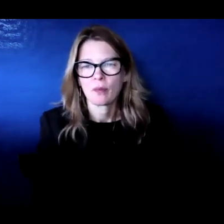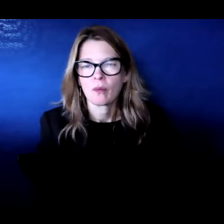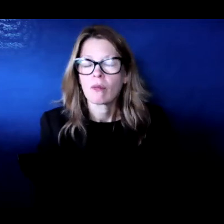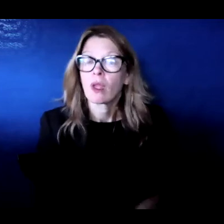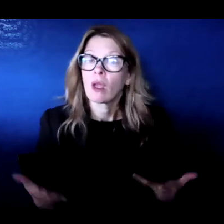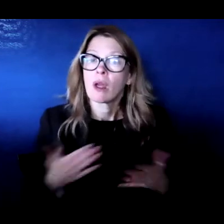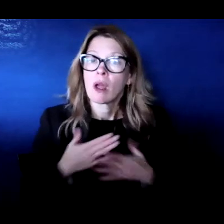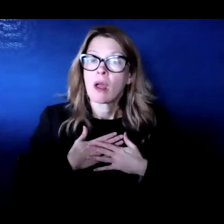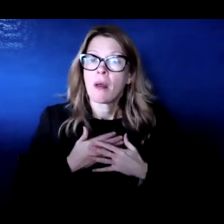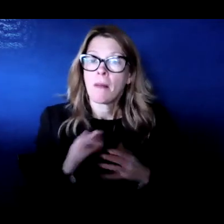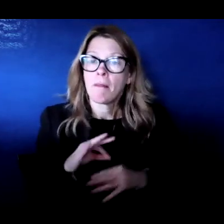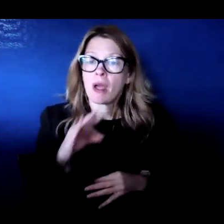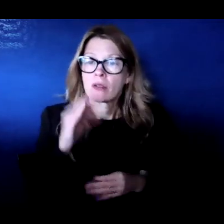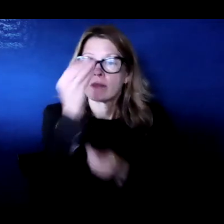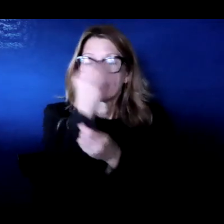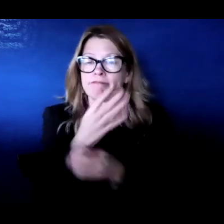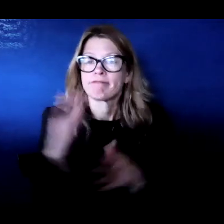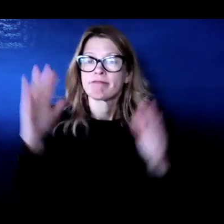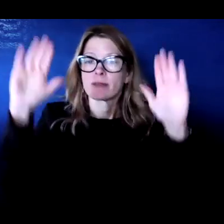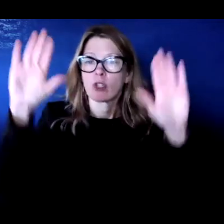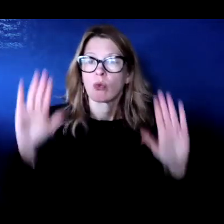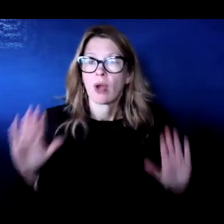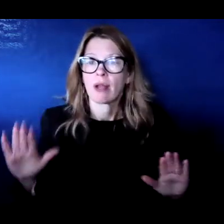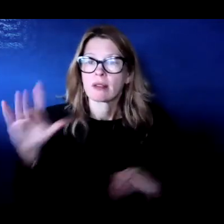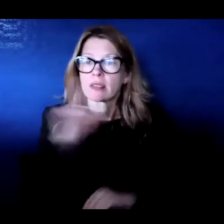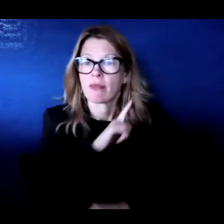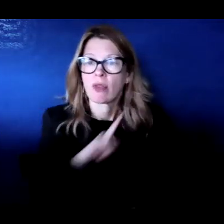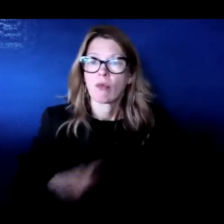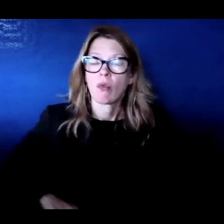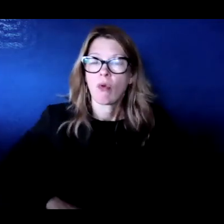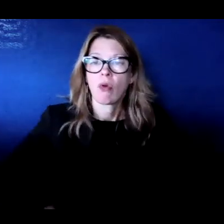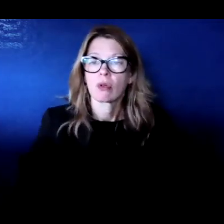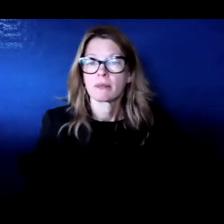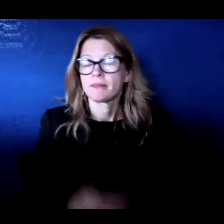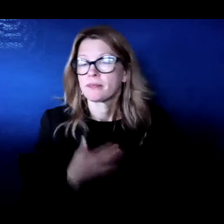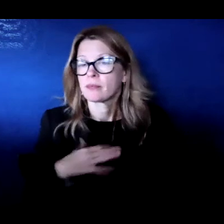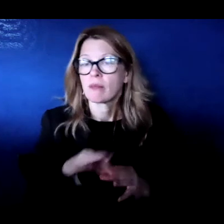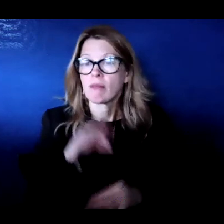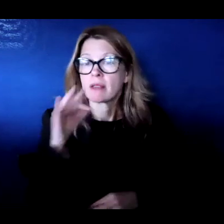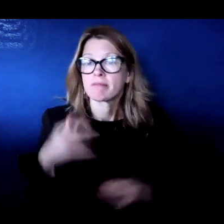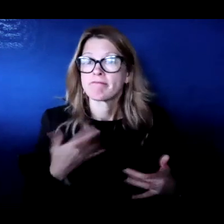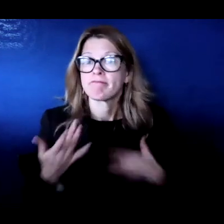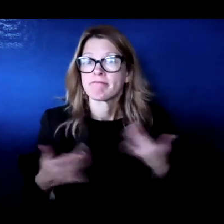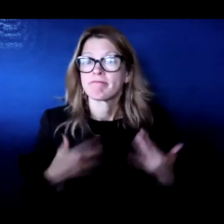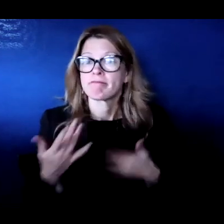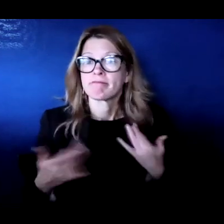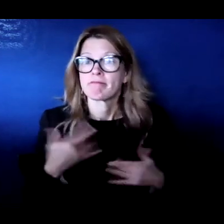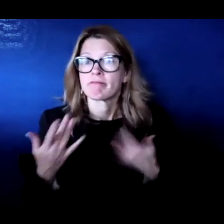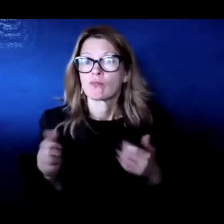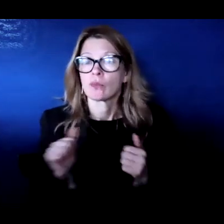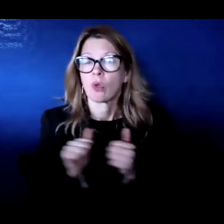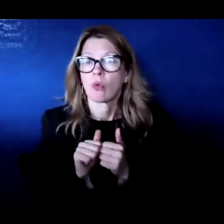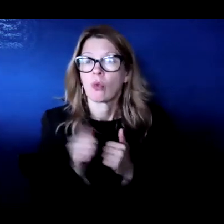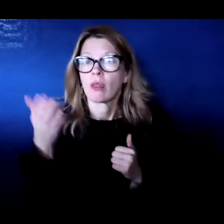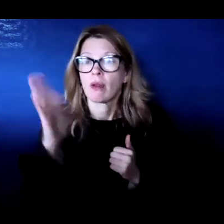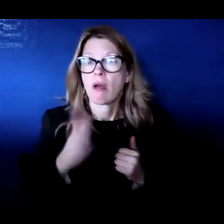My soul proclaims the greatness of the Lord. My spirit rejoices in God my